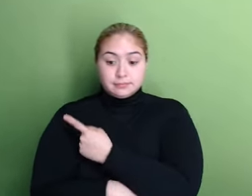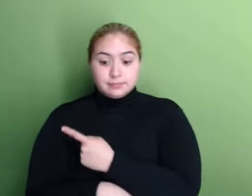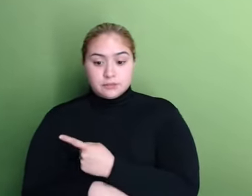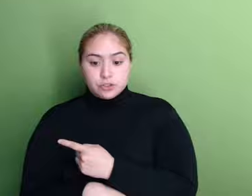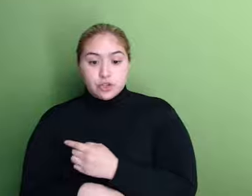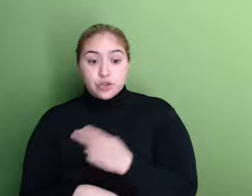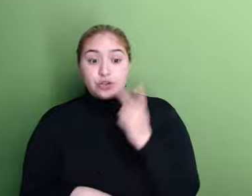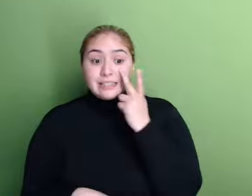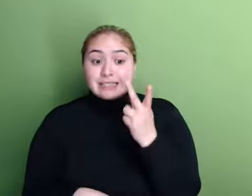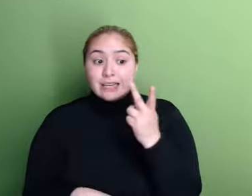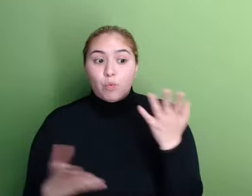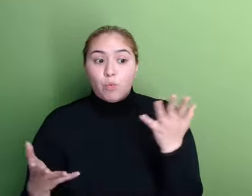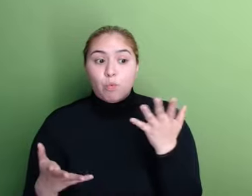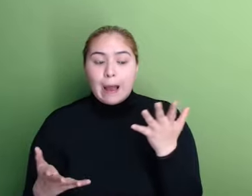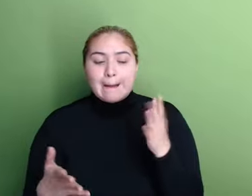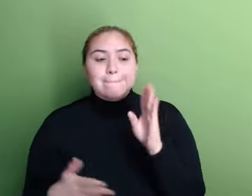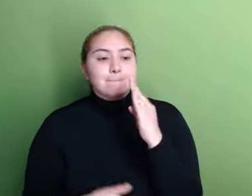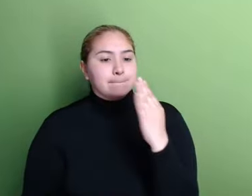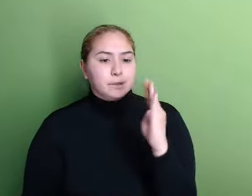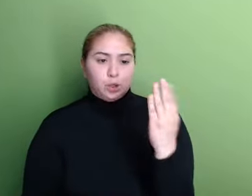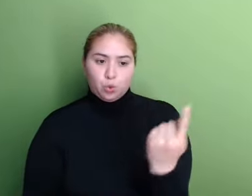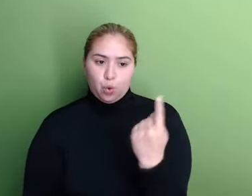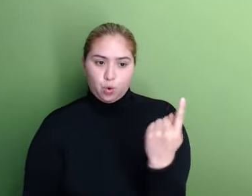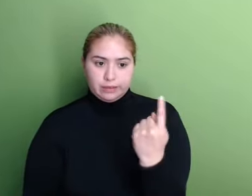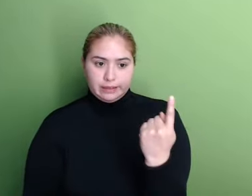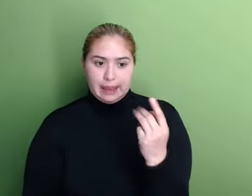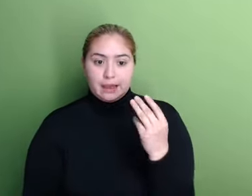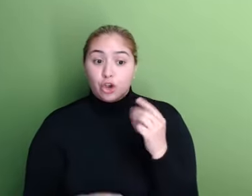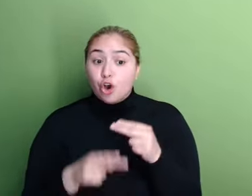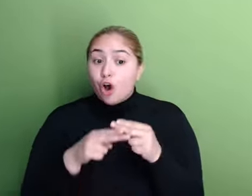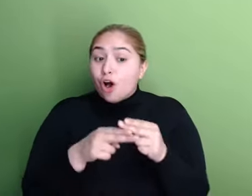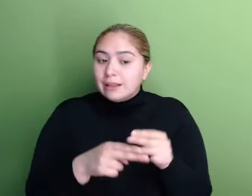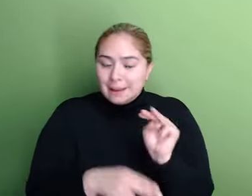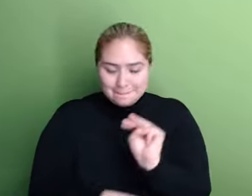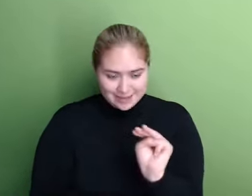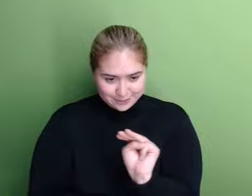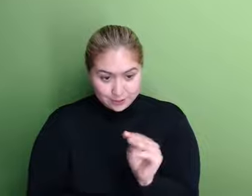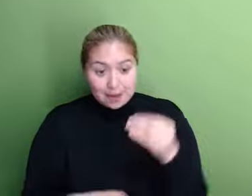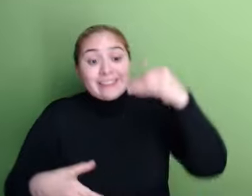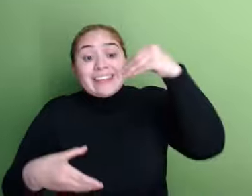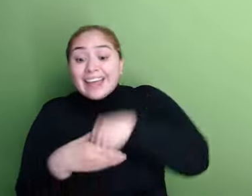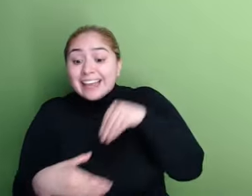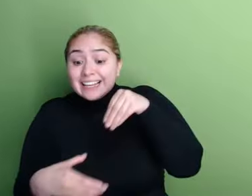what? What's it called? Mesoderm. But on the inside, what are you going to